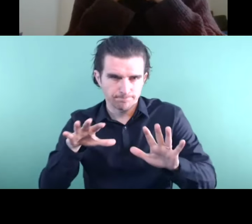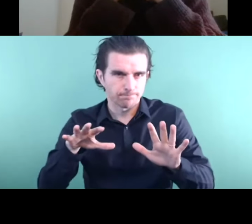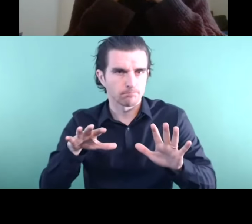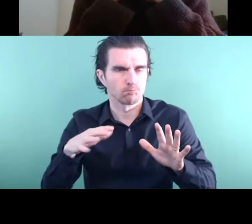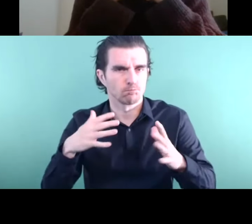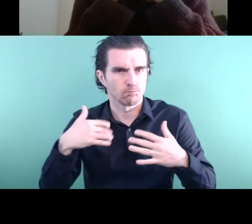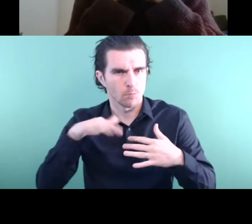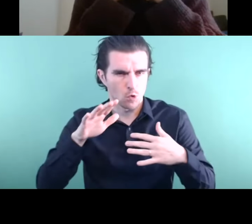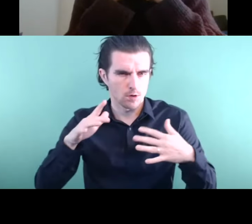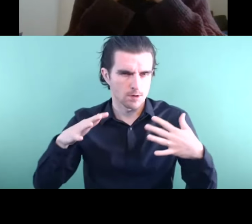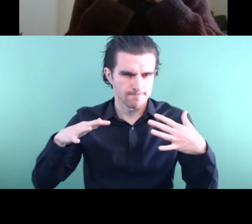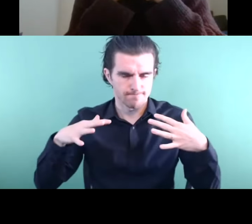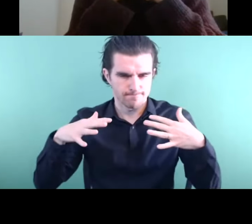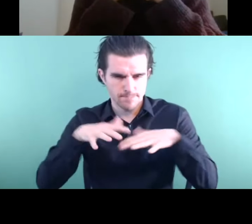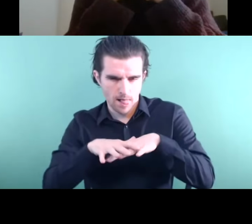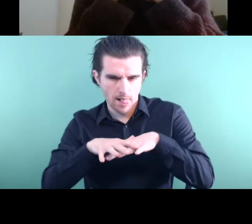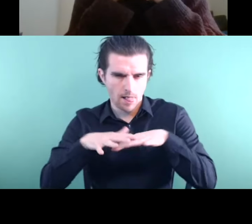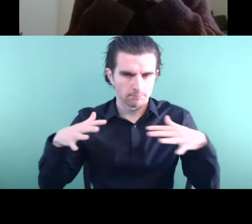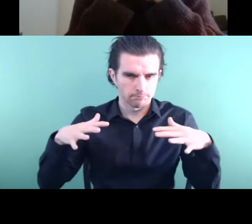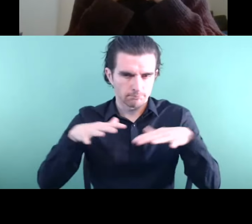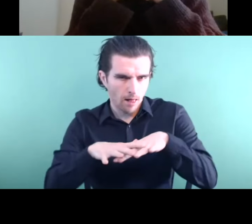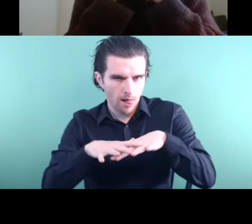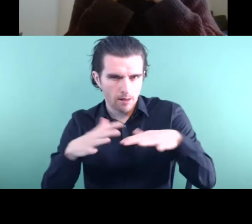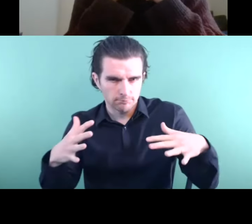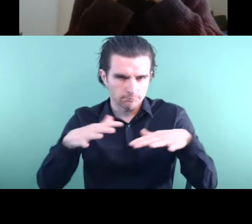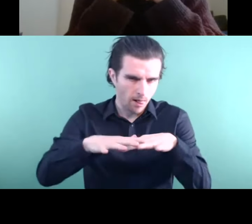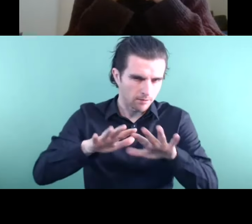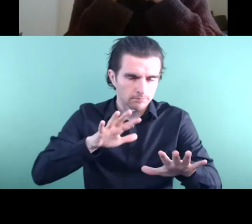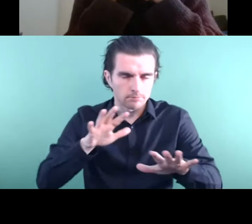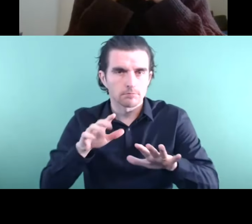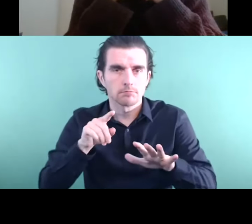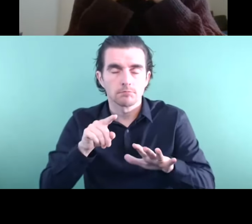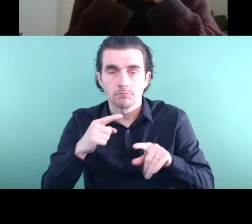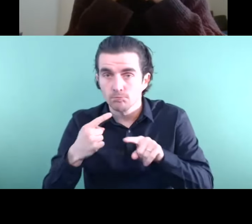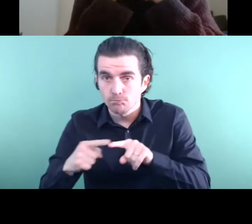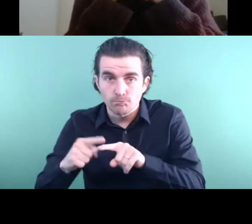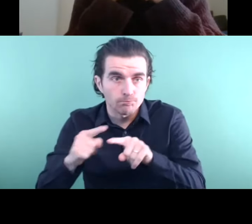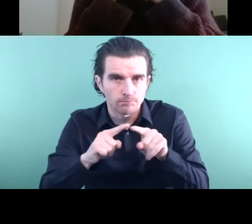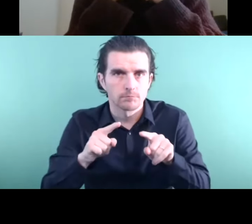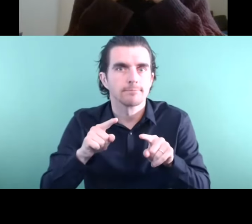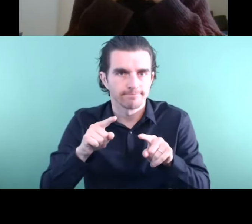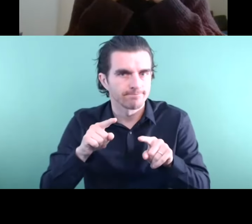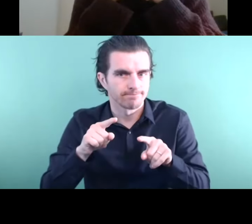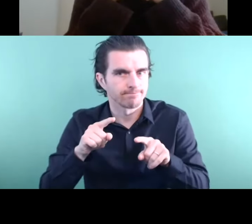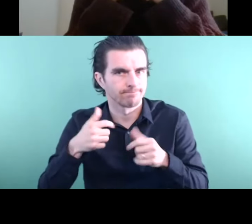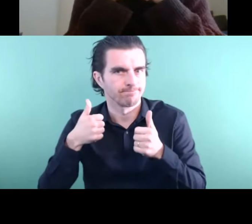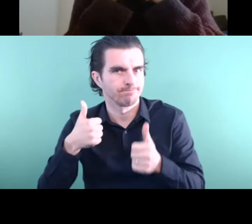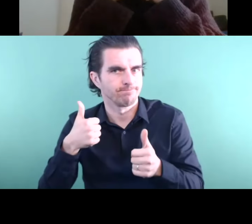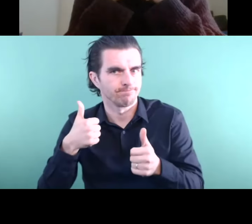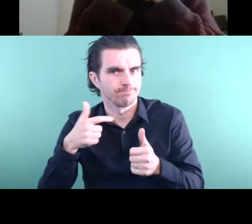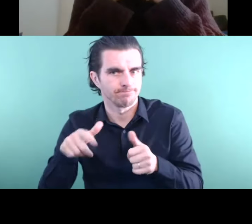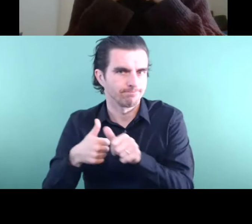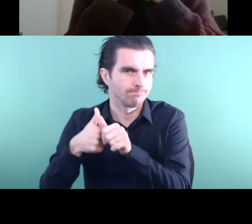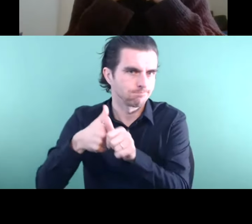political and policy intertwining can be quite a strain on good working and efficient institutions.